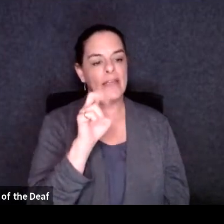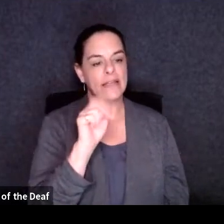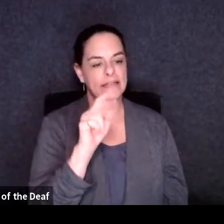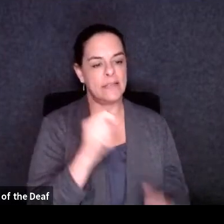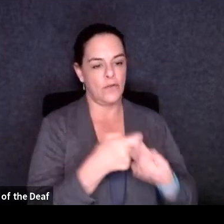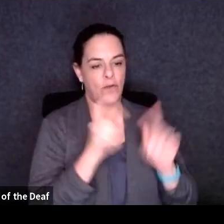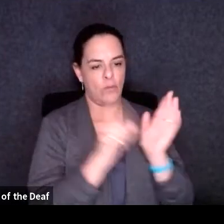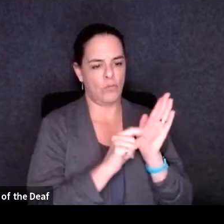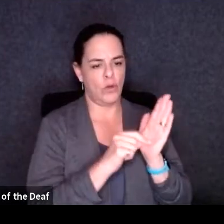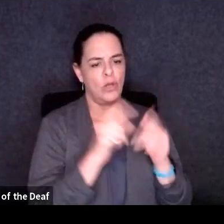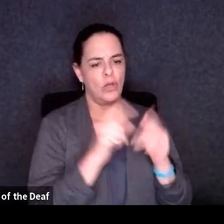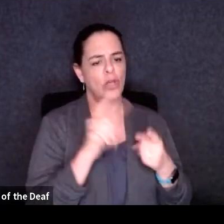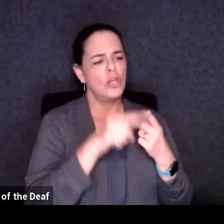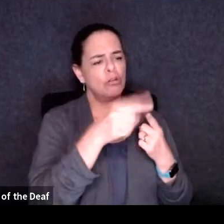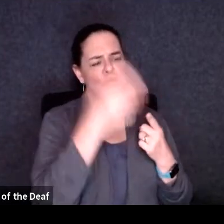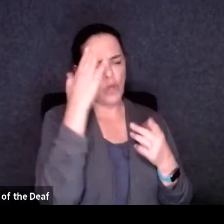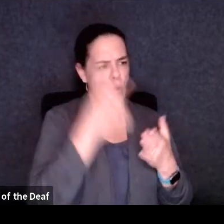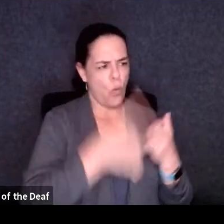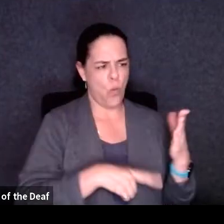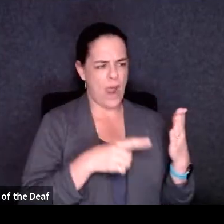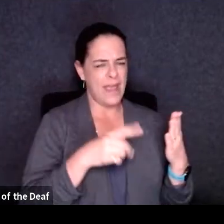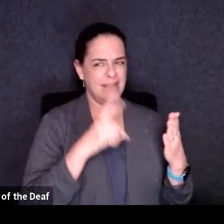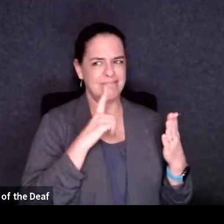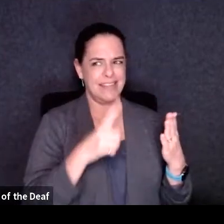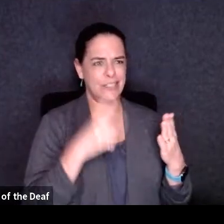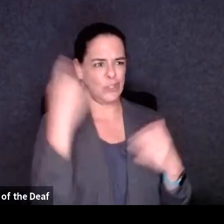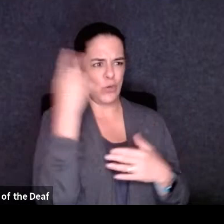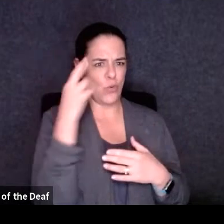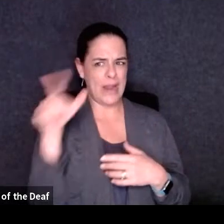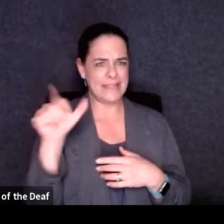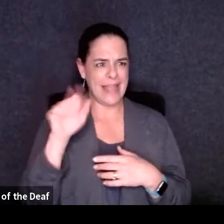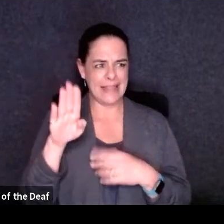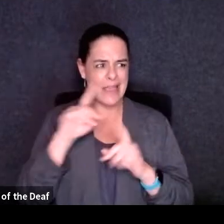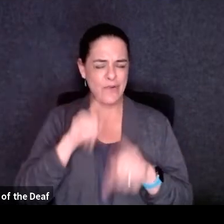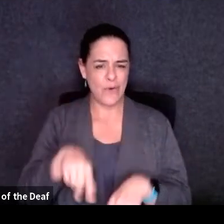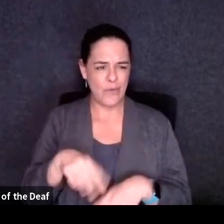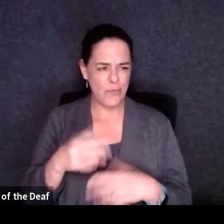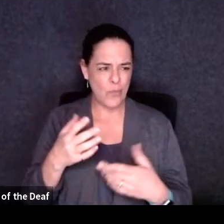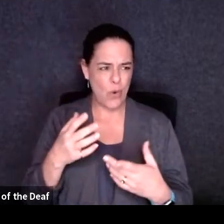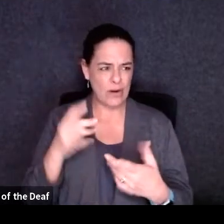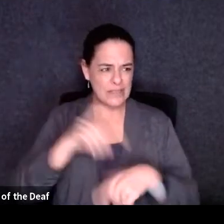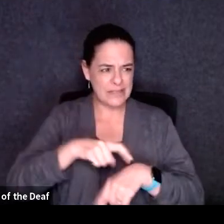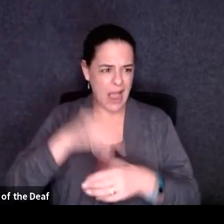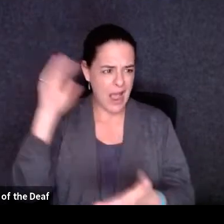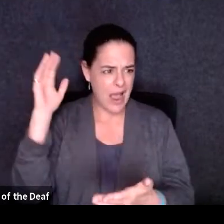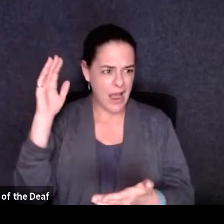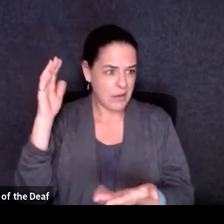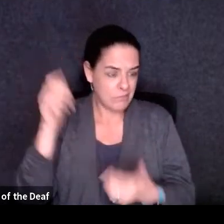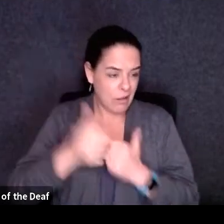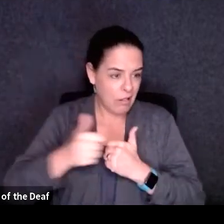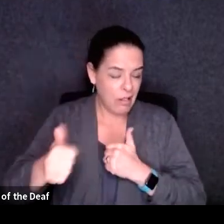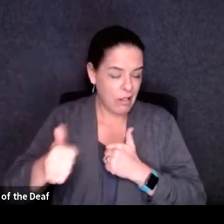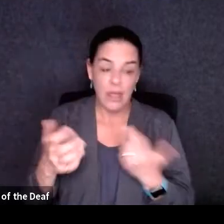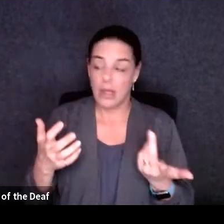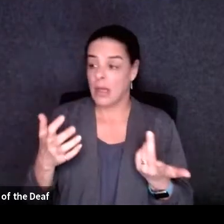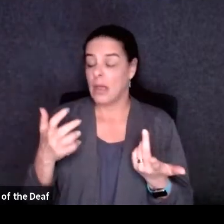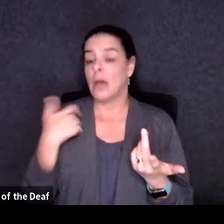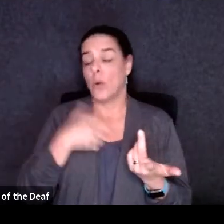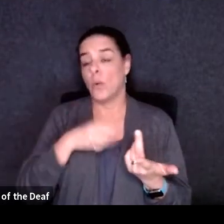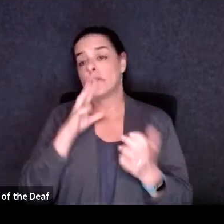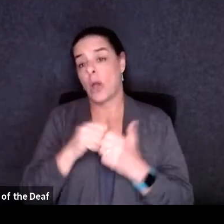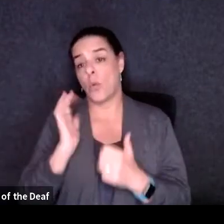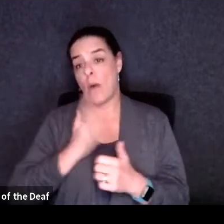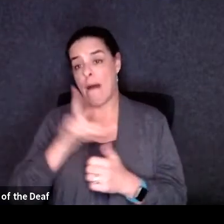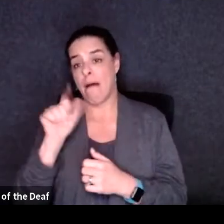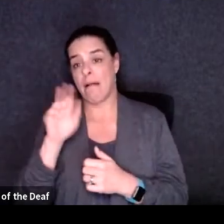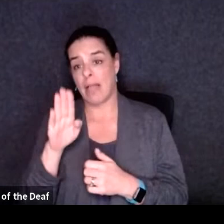knowledge is constraining the local lab turnaround time? Lab throughput. So we actually have spoken to our lab that we're working